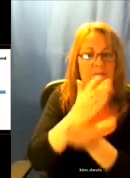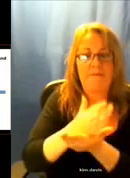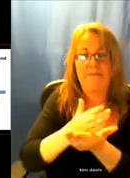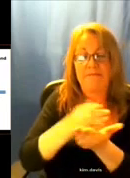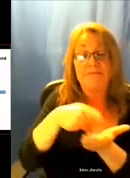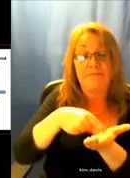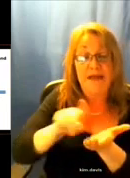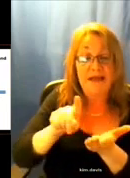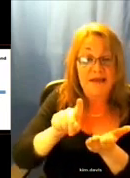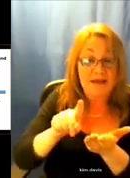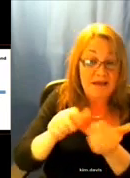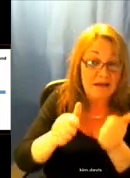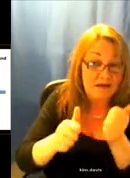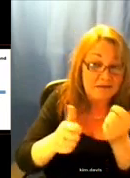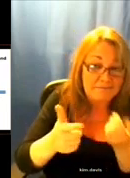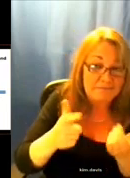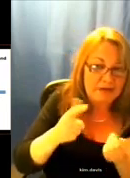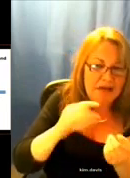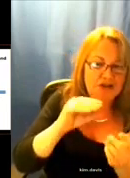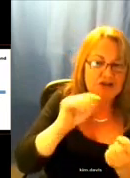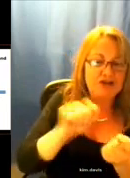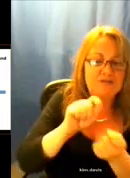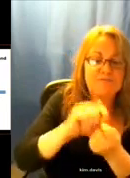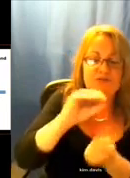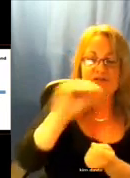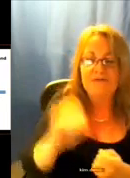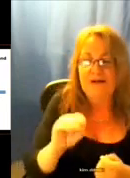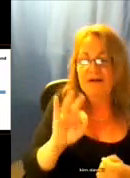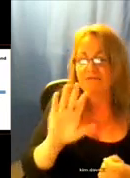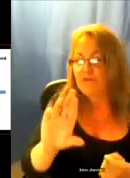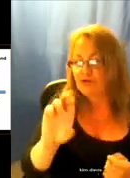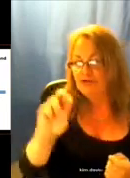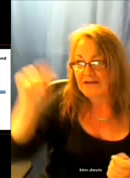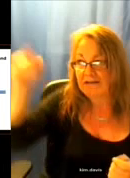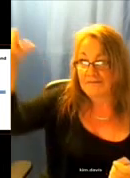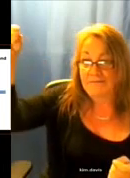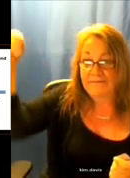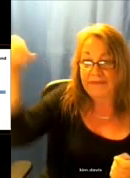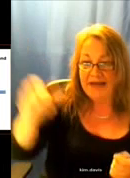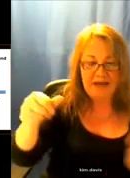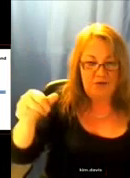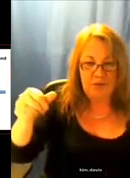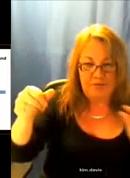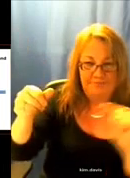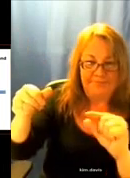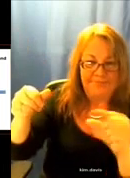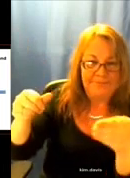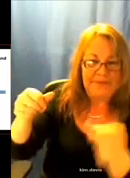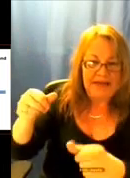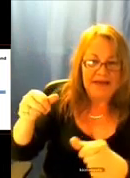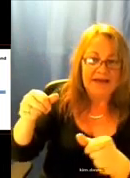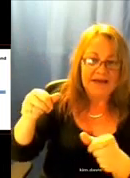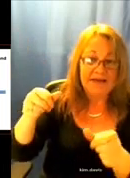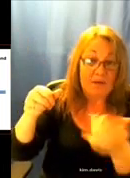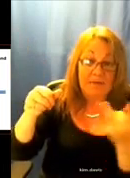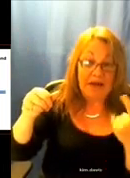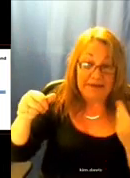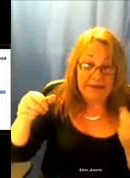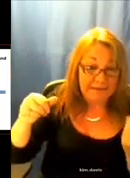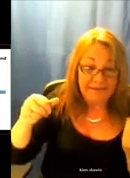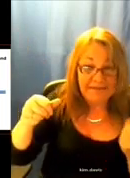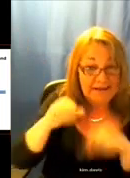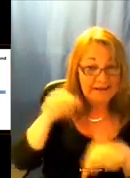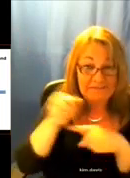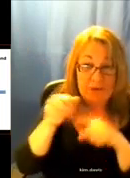So they are receiving federal funds to a specific percentage of your rent.